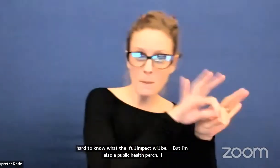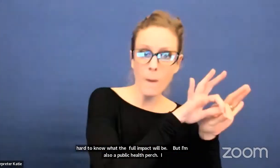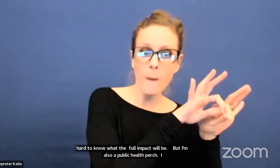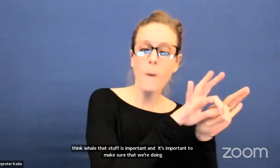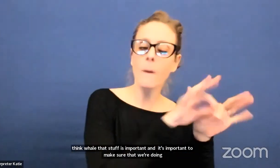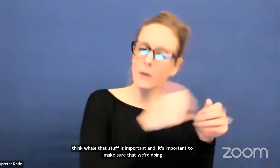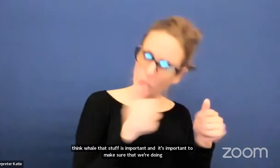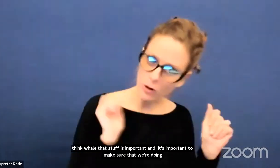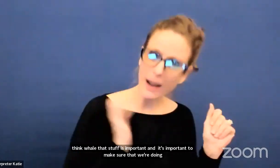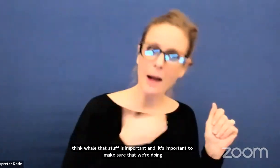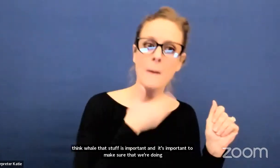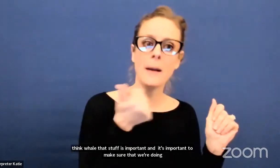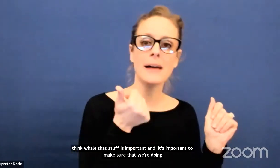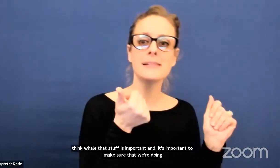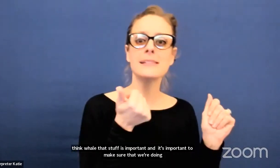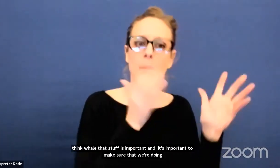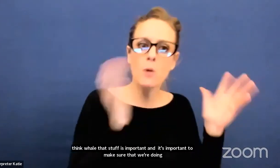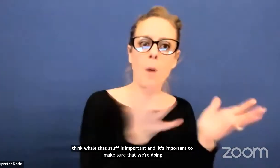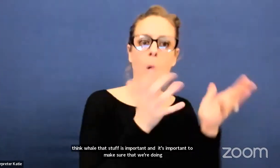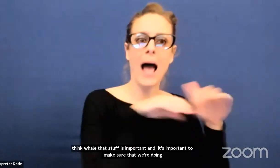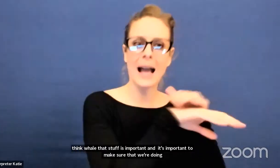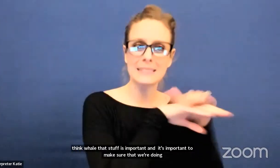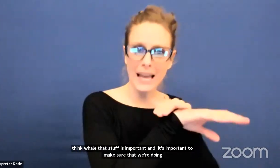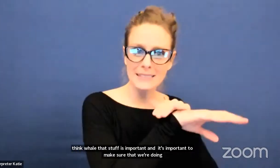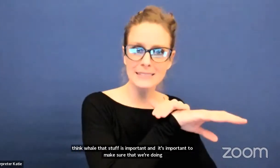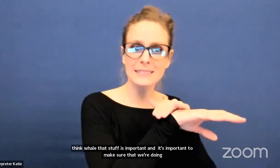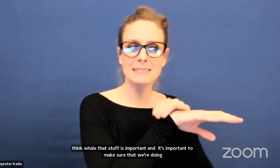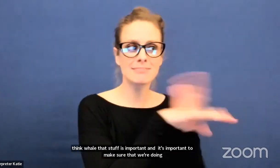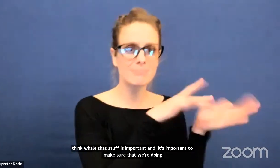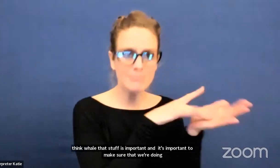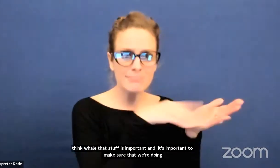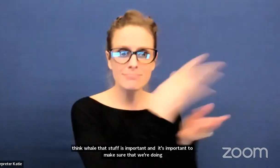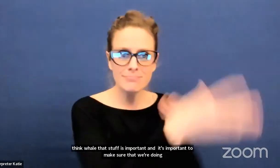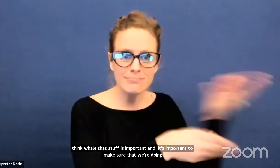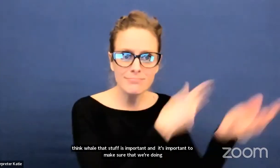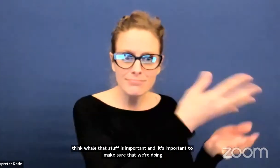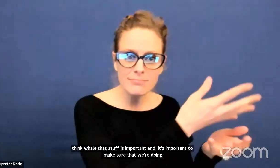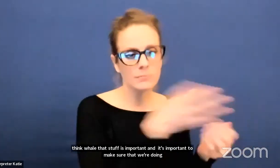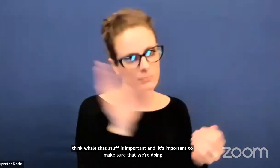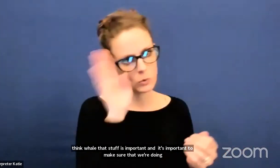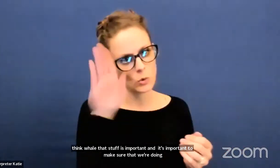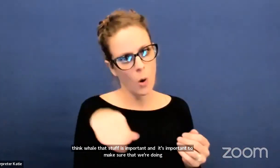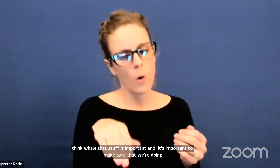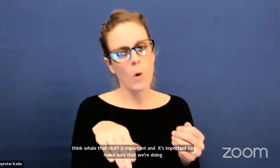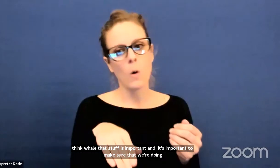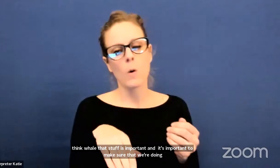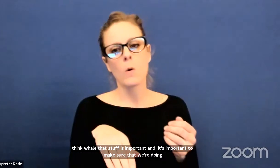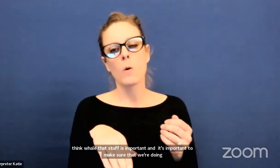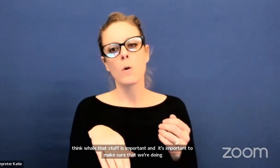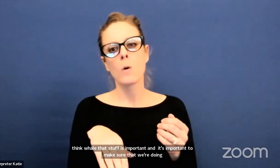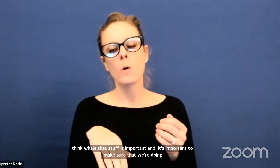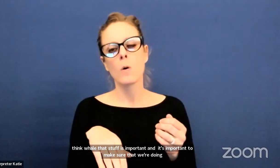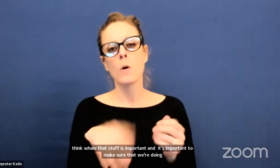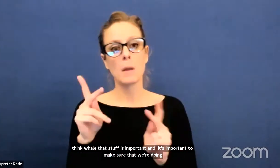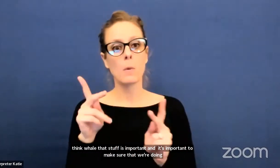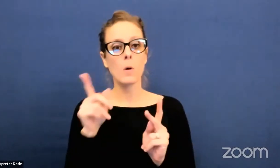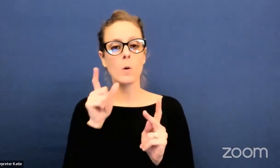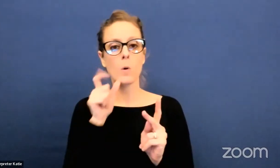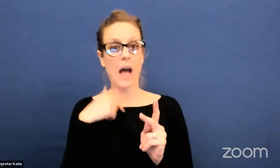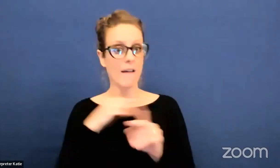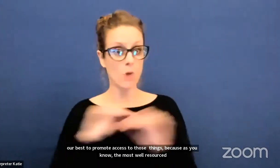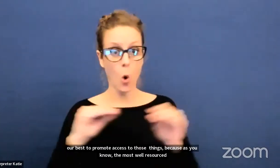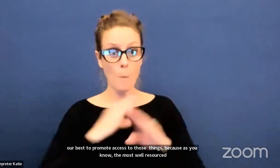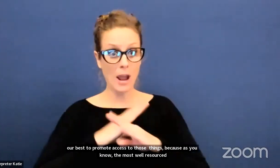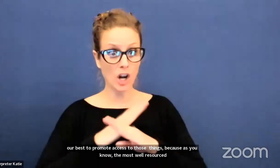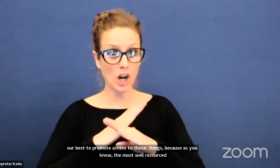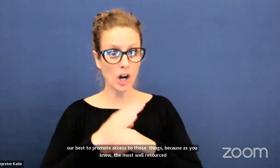to promote access to those things, because as you know, the most well-resourced members of our communities are going to have no